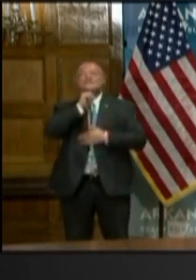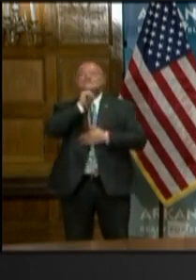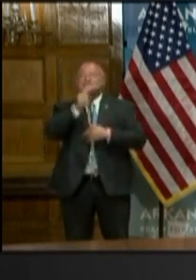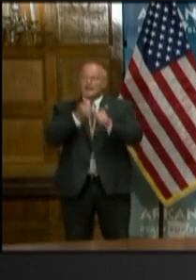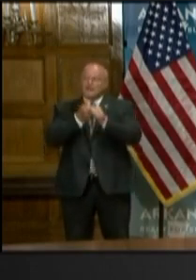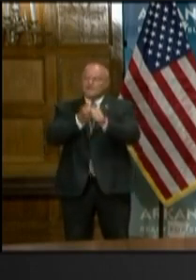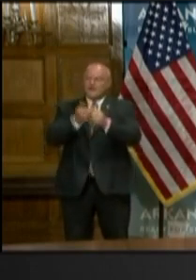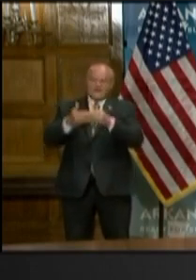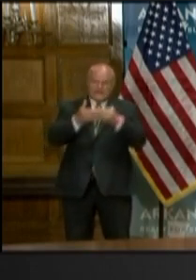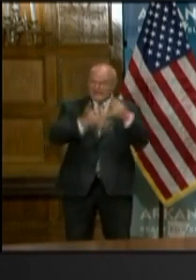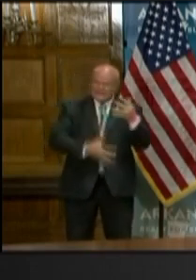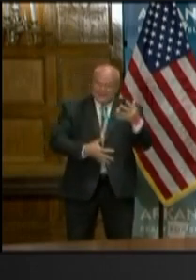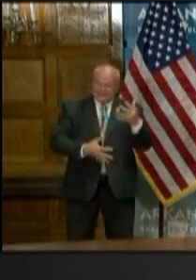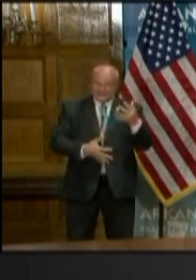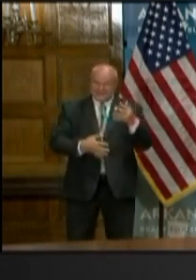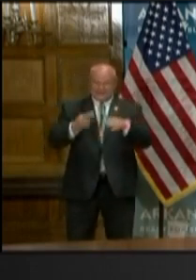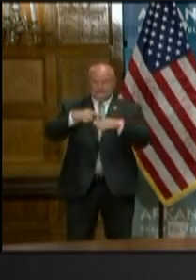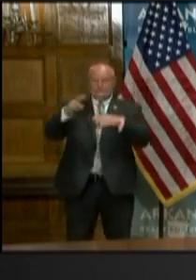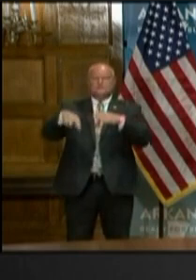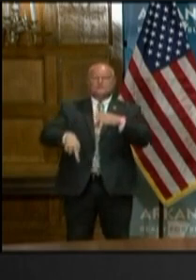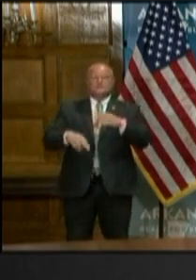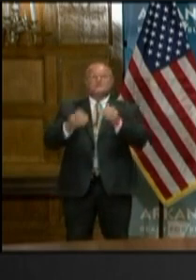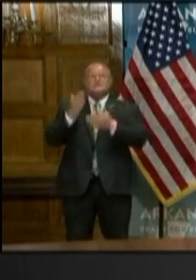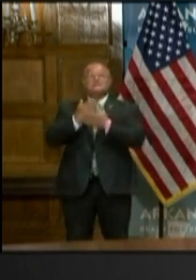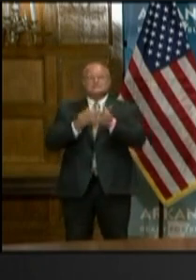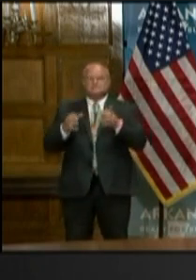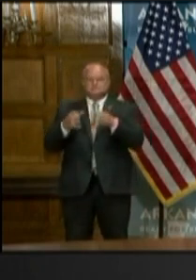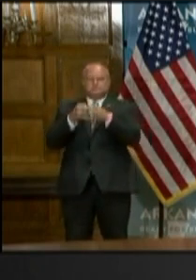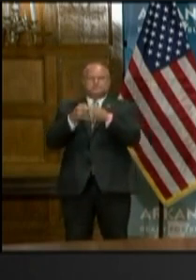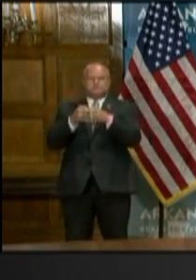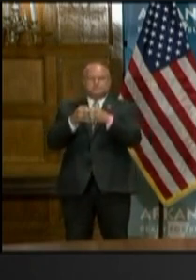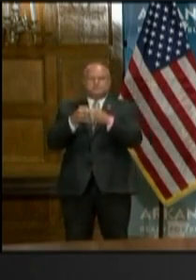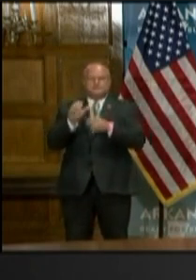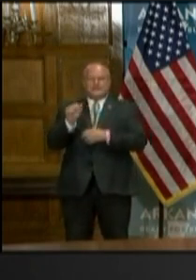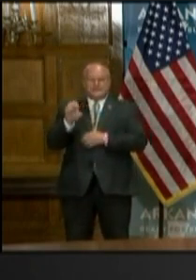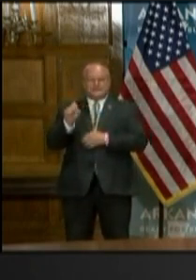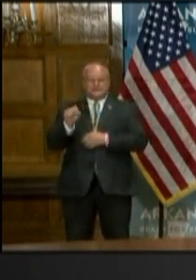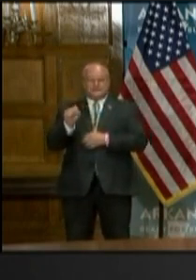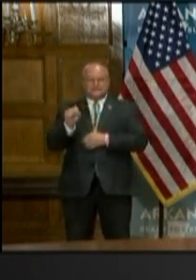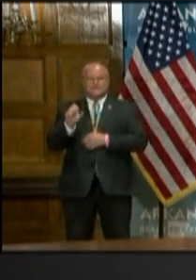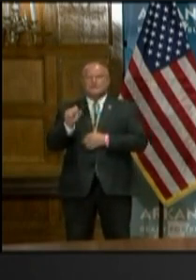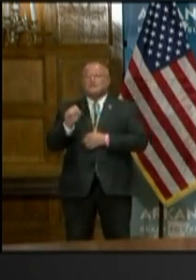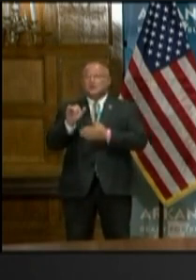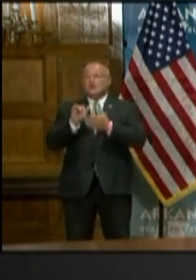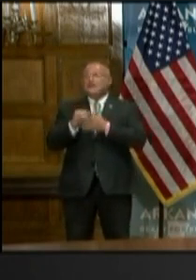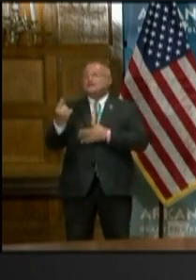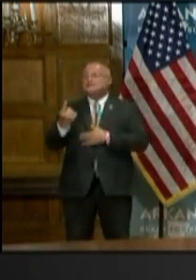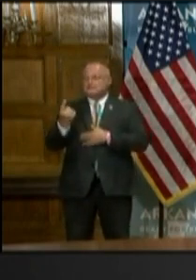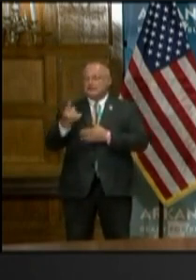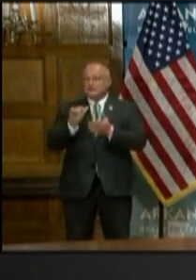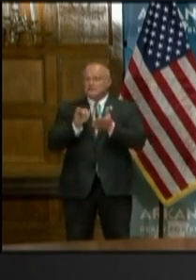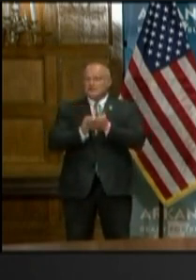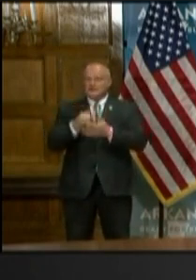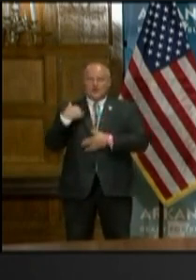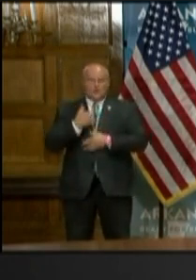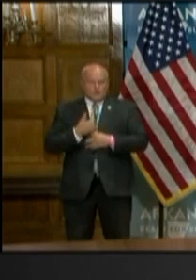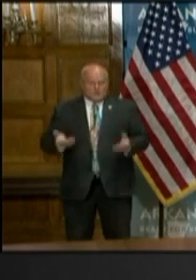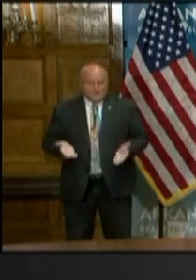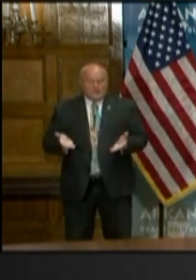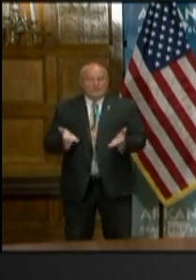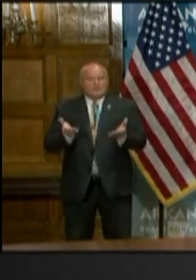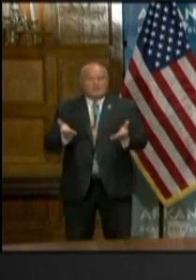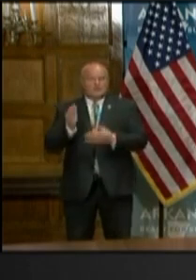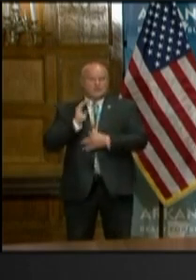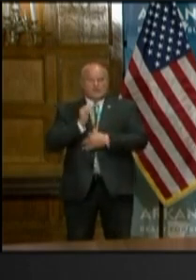not follow the guidelines, and it's resulted in some clusters of cases. And so that's something that we encourage